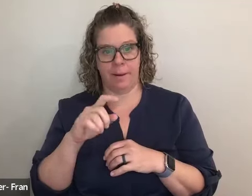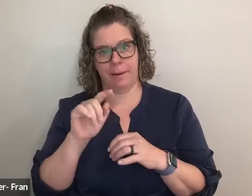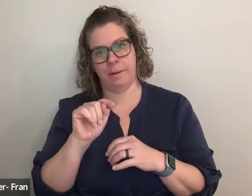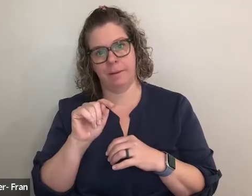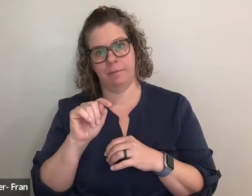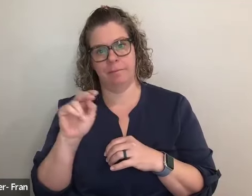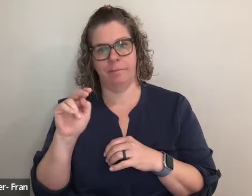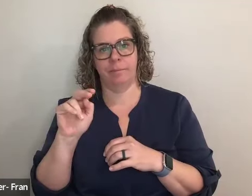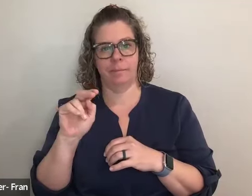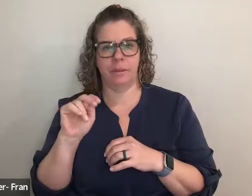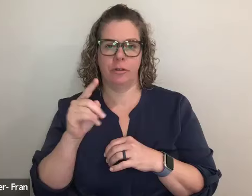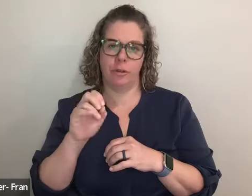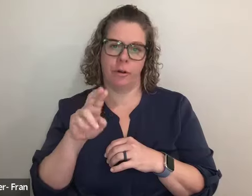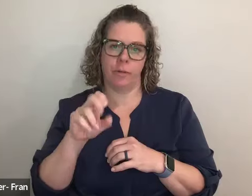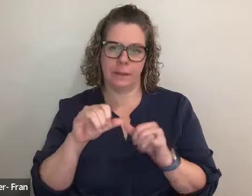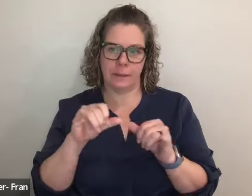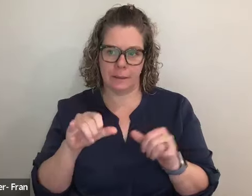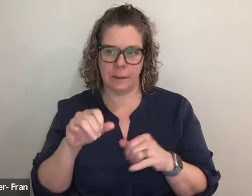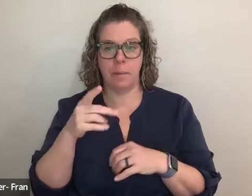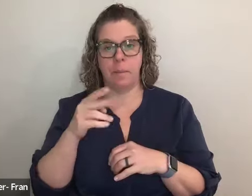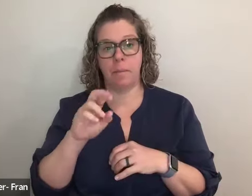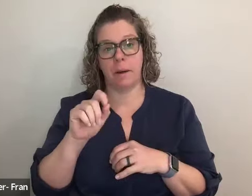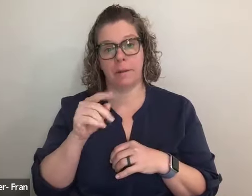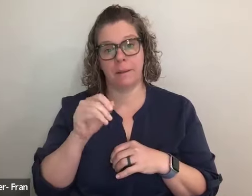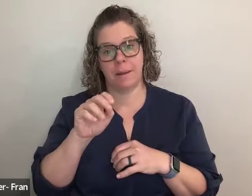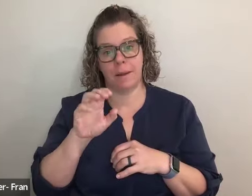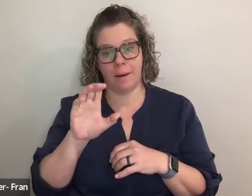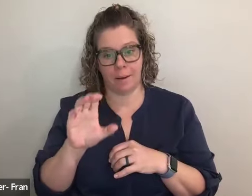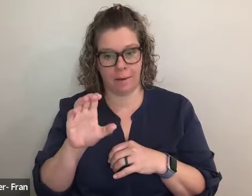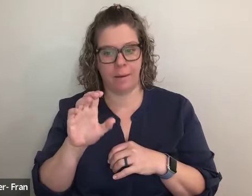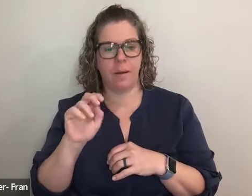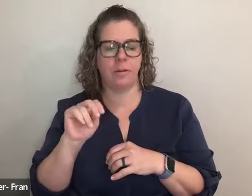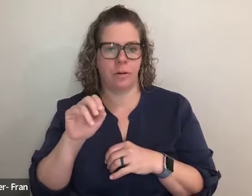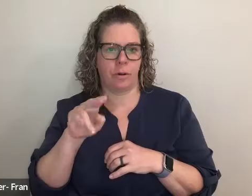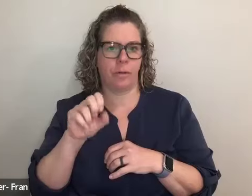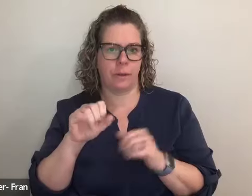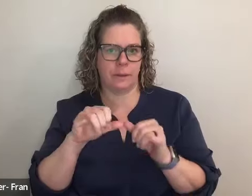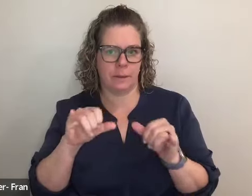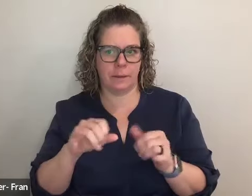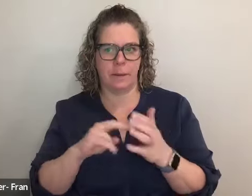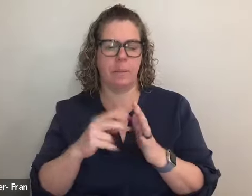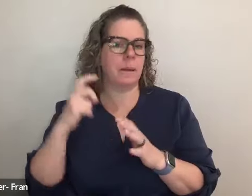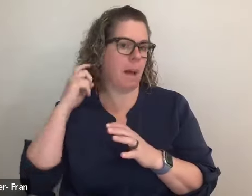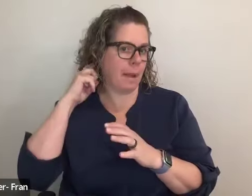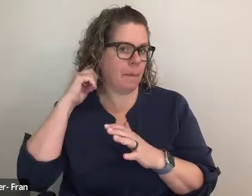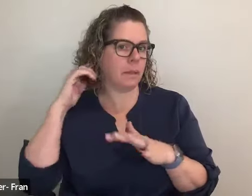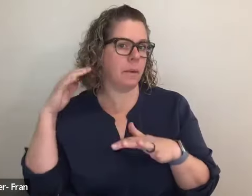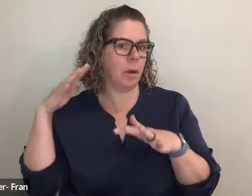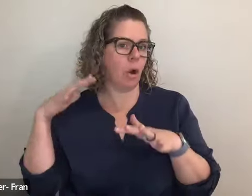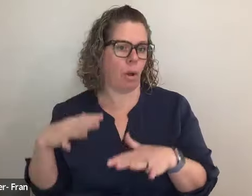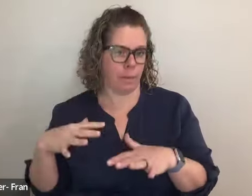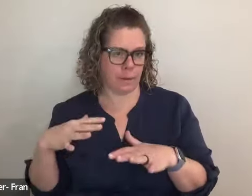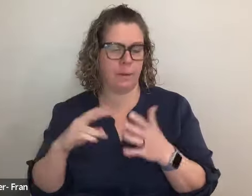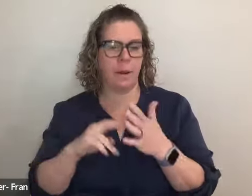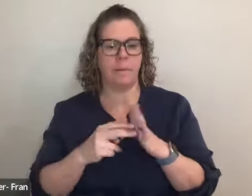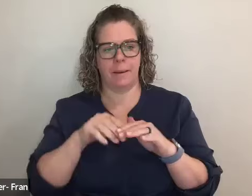down. My parasympathetic nervous system is coming back online, which means that my amygdala is calming down and I